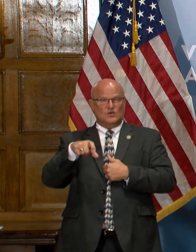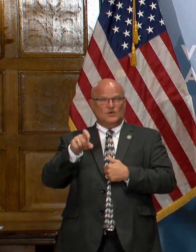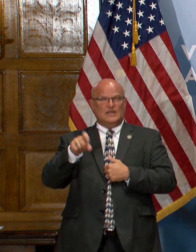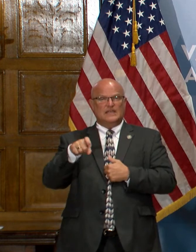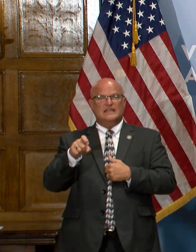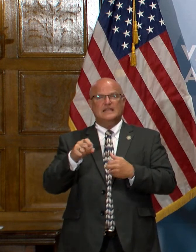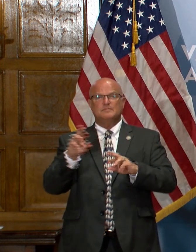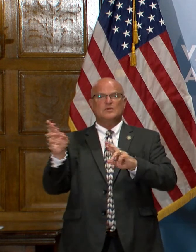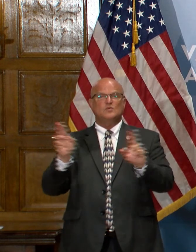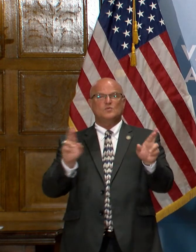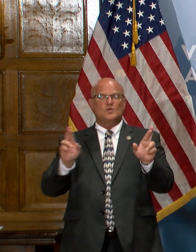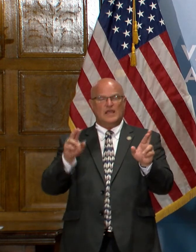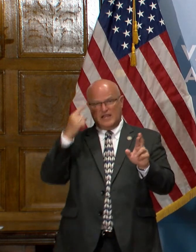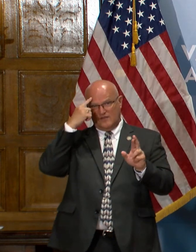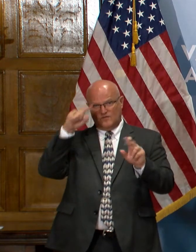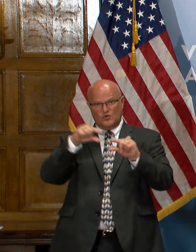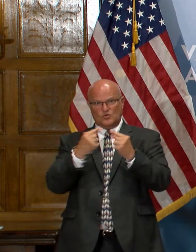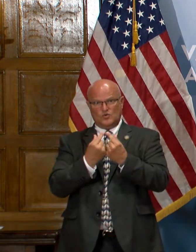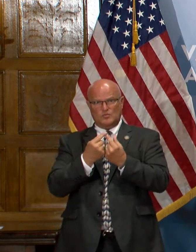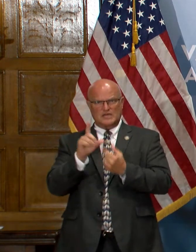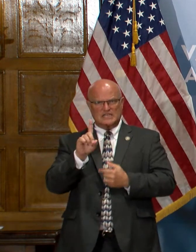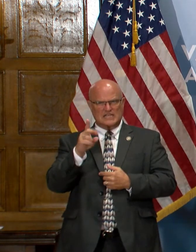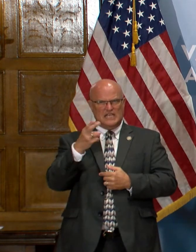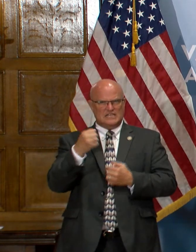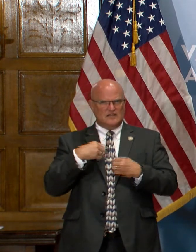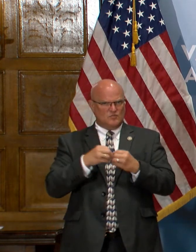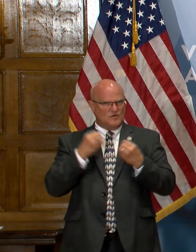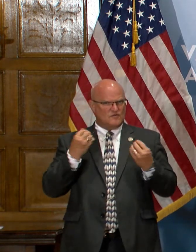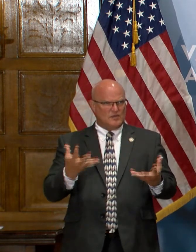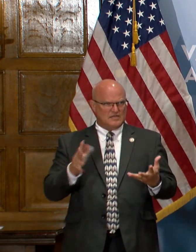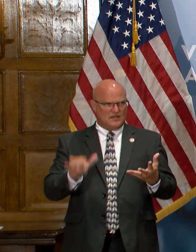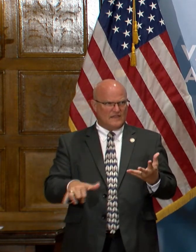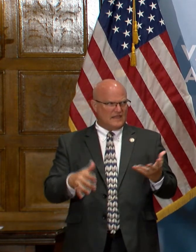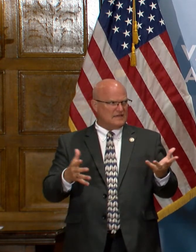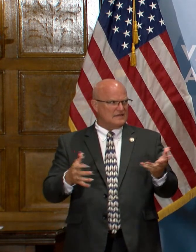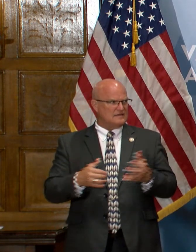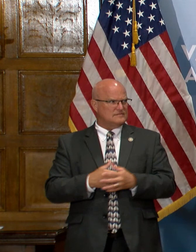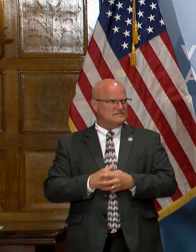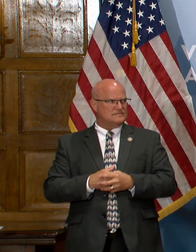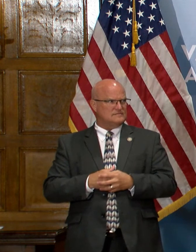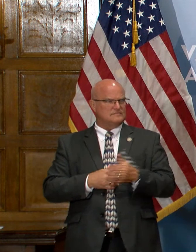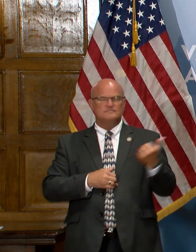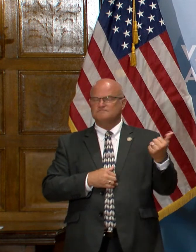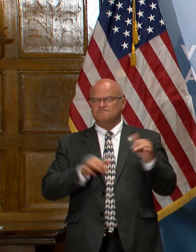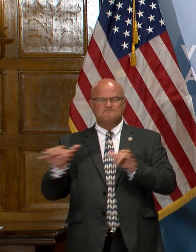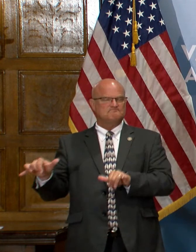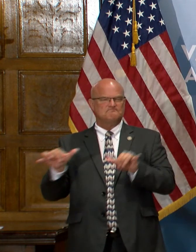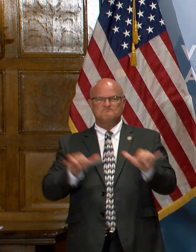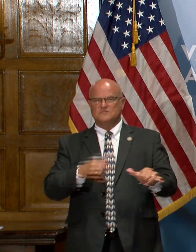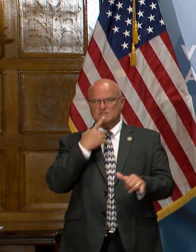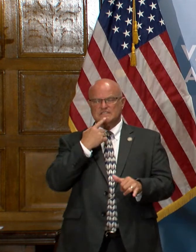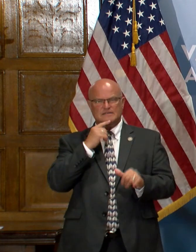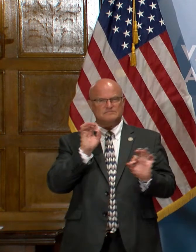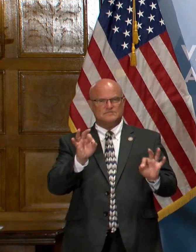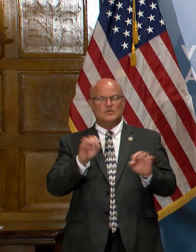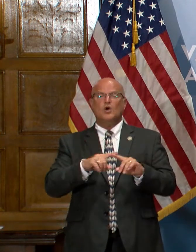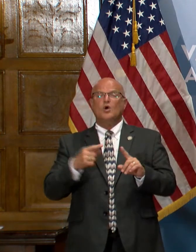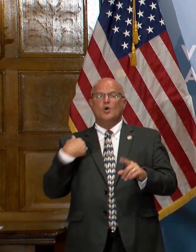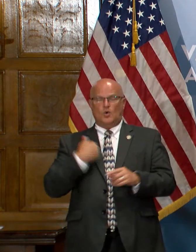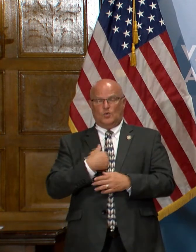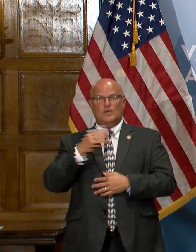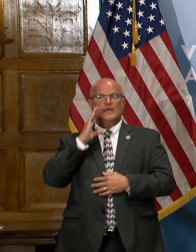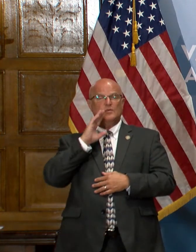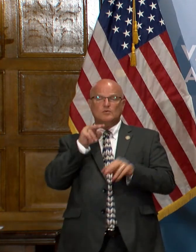need to be ready for. Does DHS have any more information on that? Okay. But we